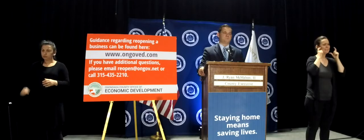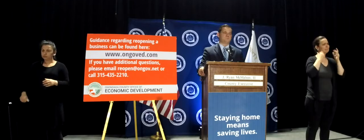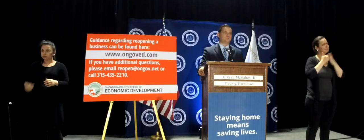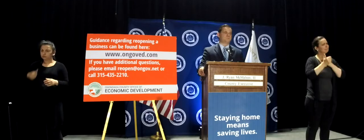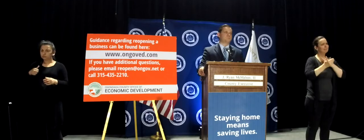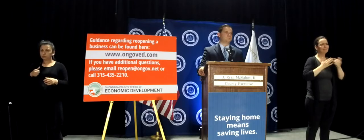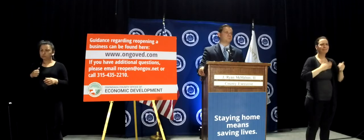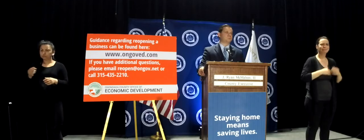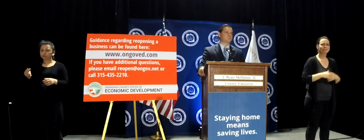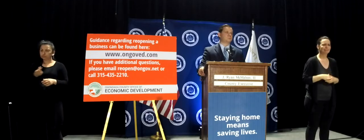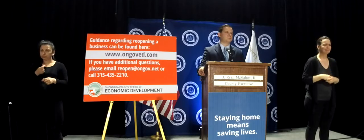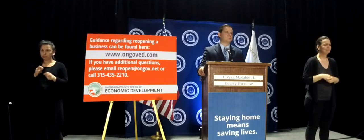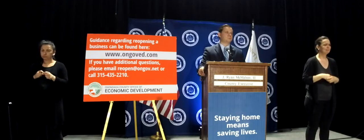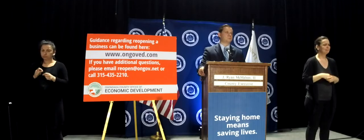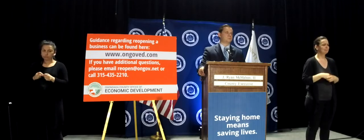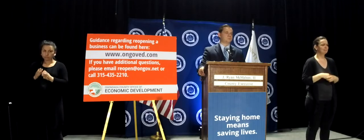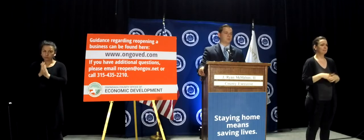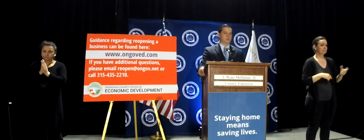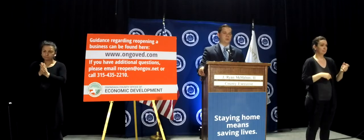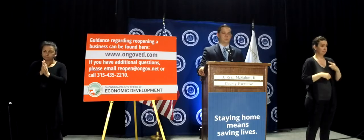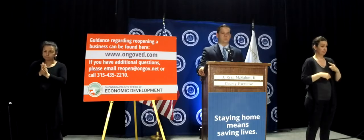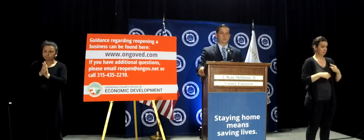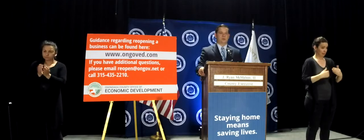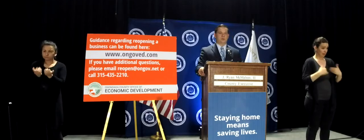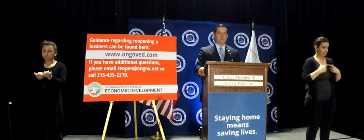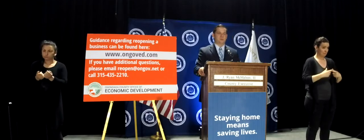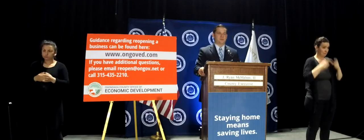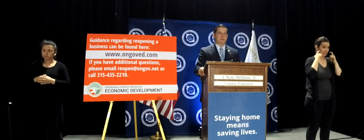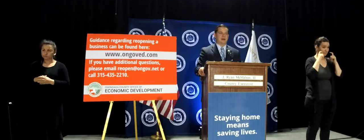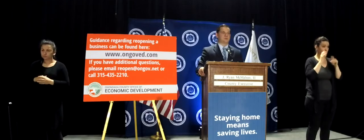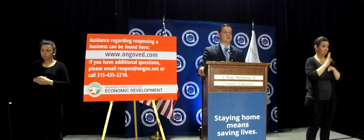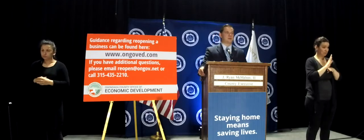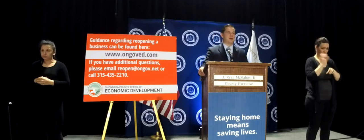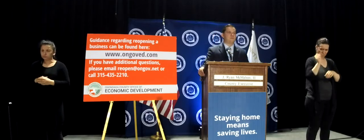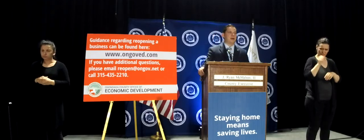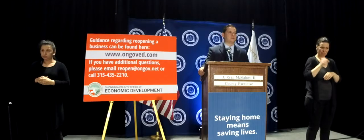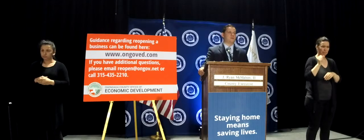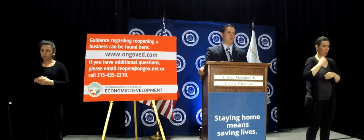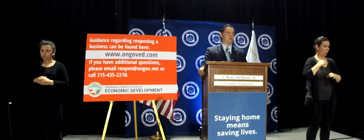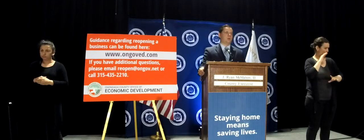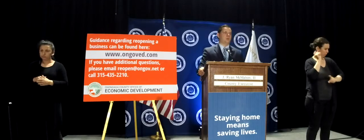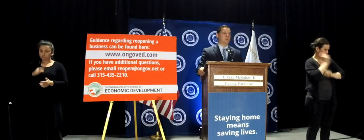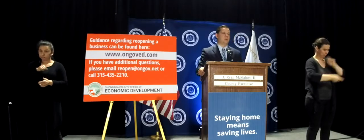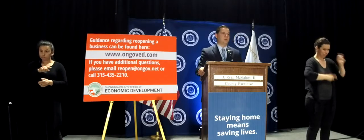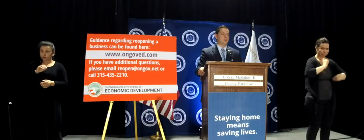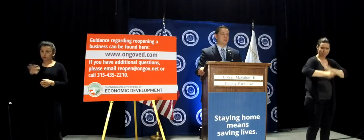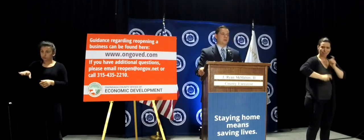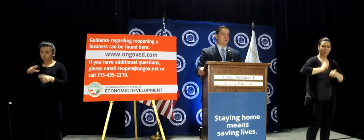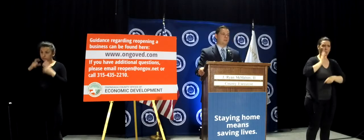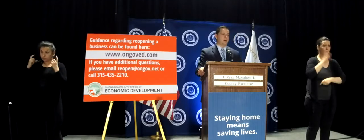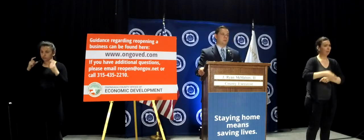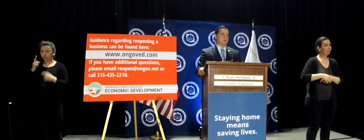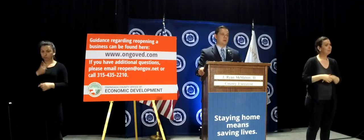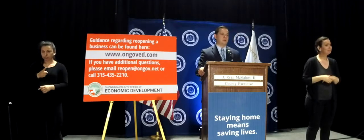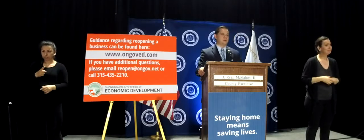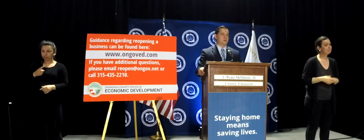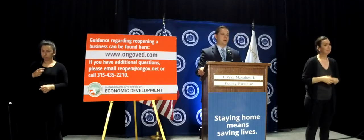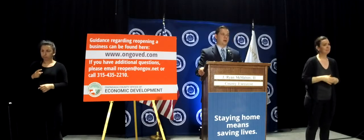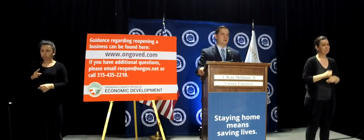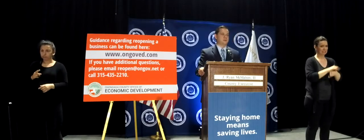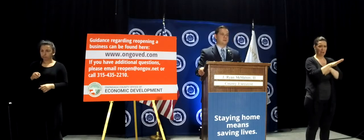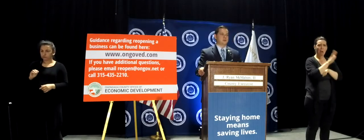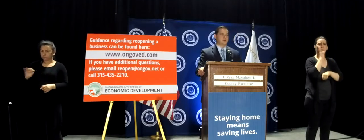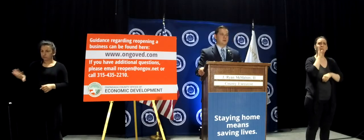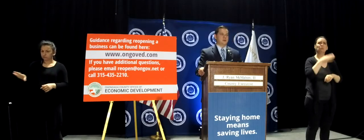this. Do you have masks for those businesses? We do. If people need masks, we still have masks available, and we'll get them out.